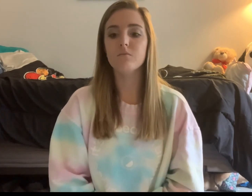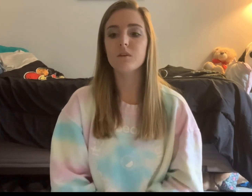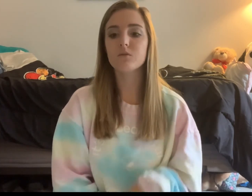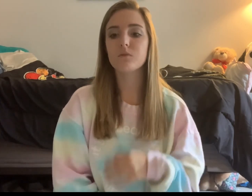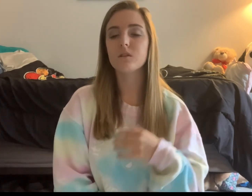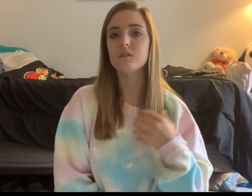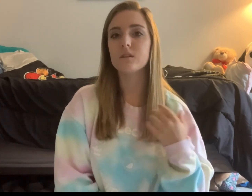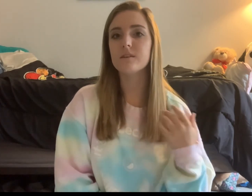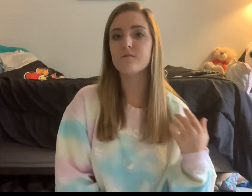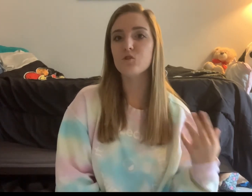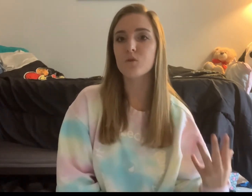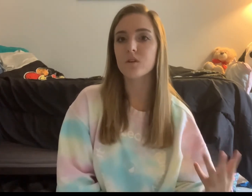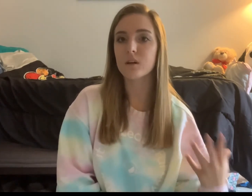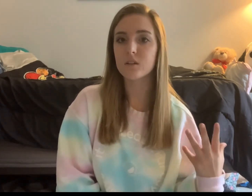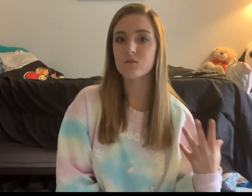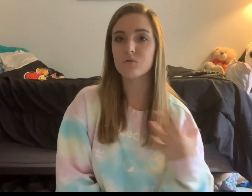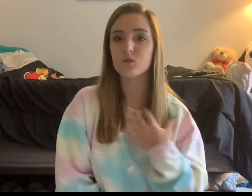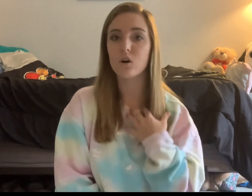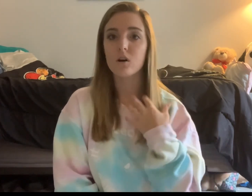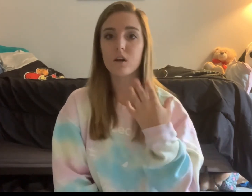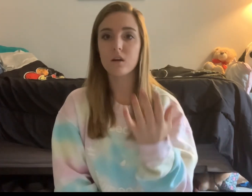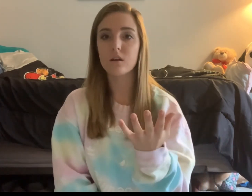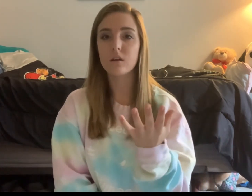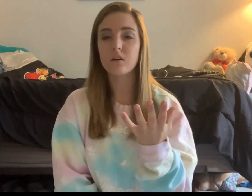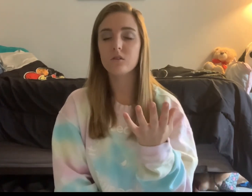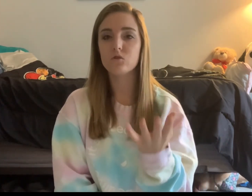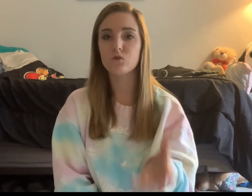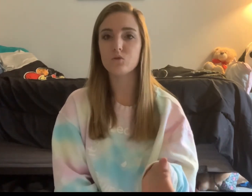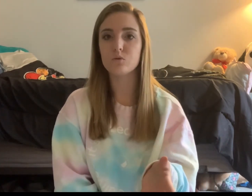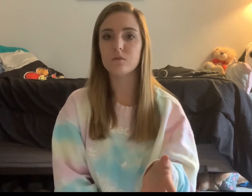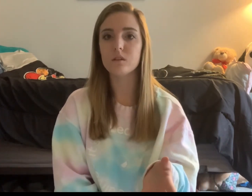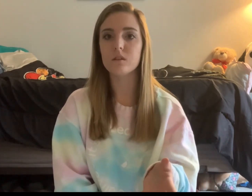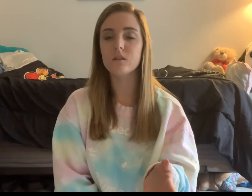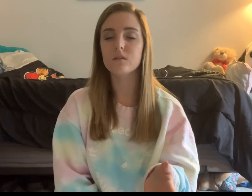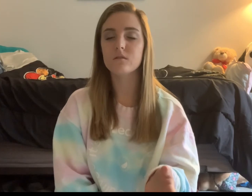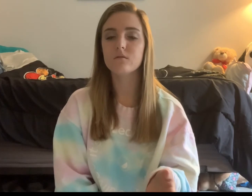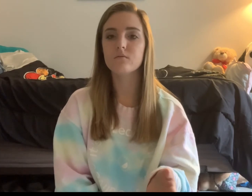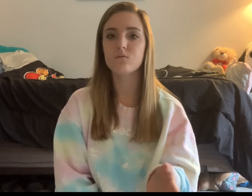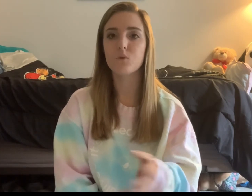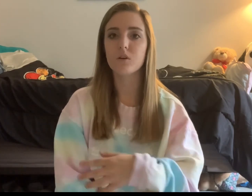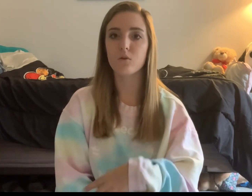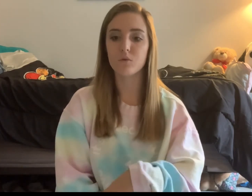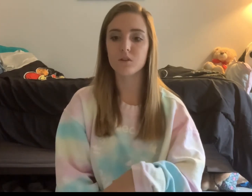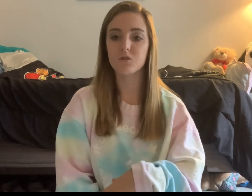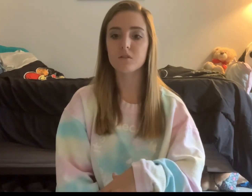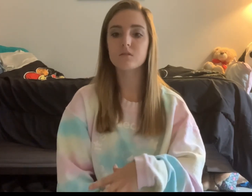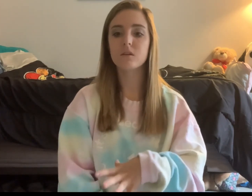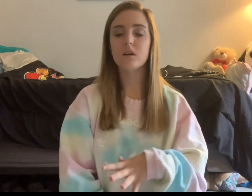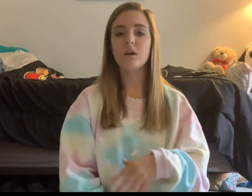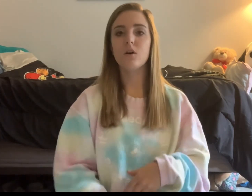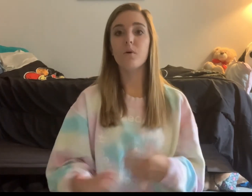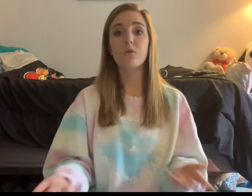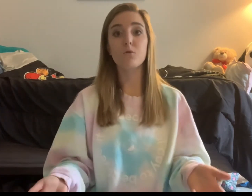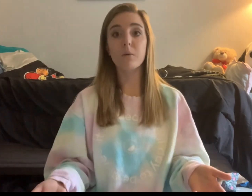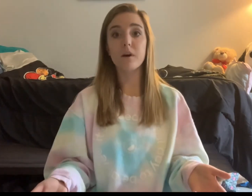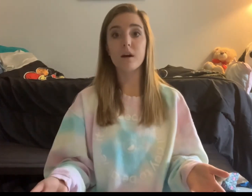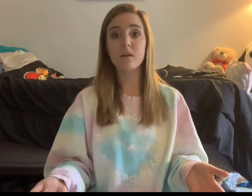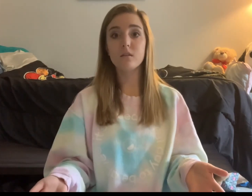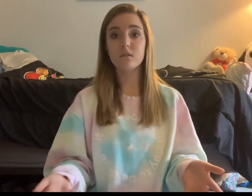This one is if you are the customer talking to the waiter or waitress. Where do I pay? Because